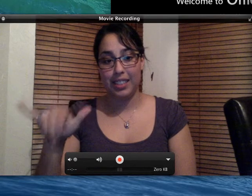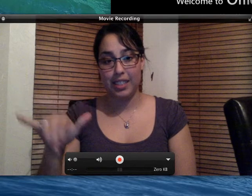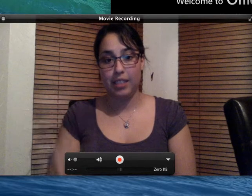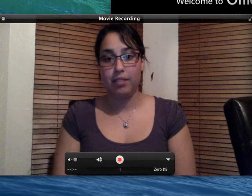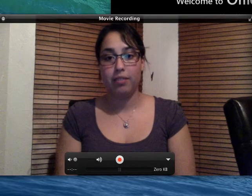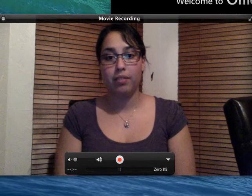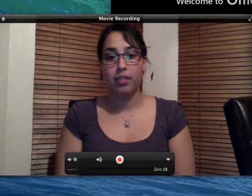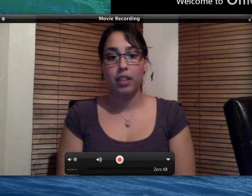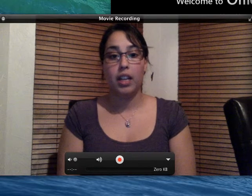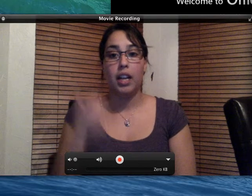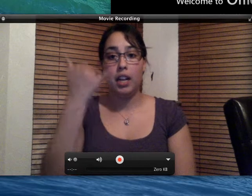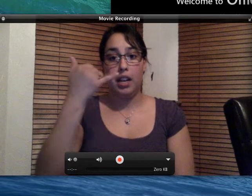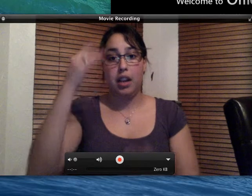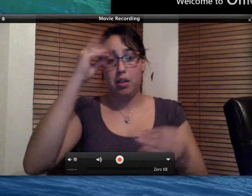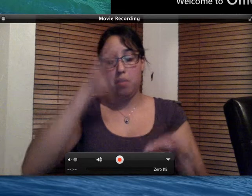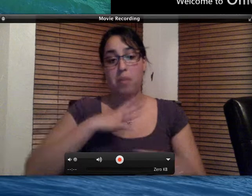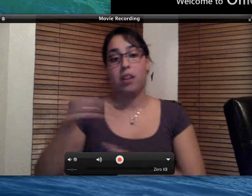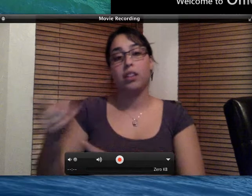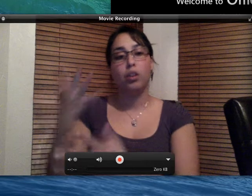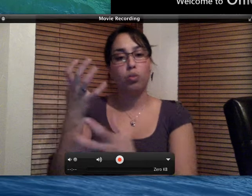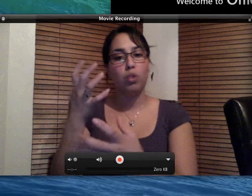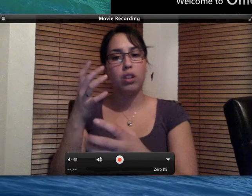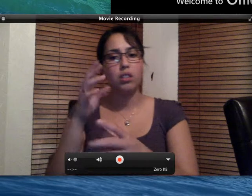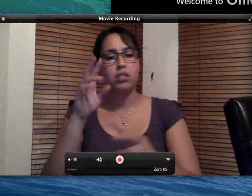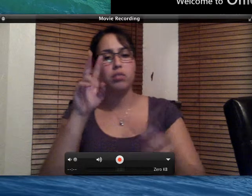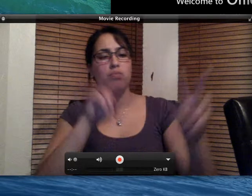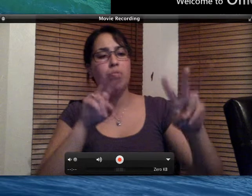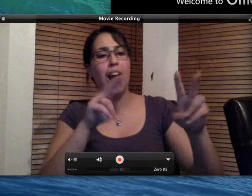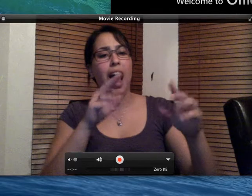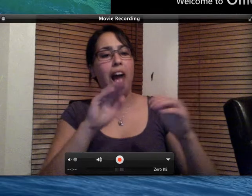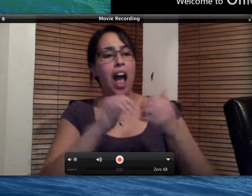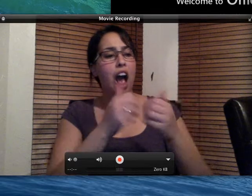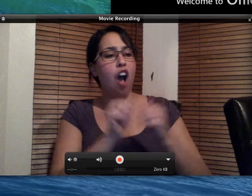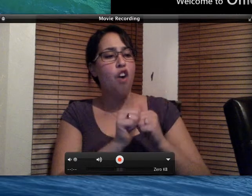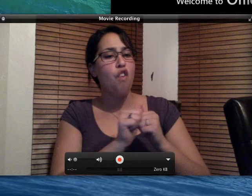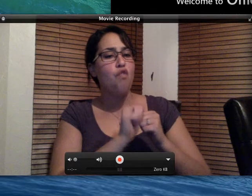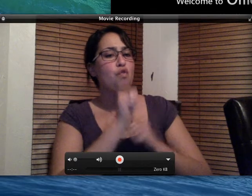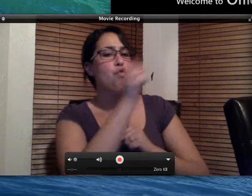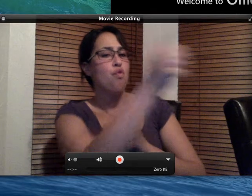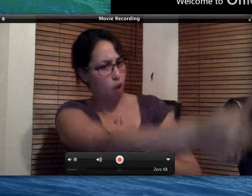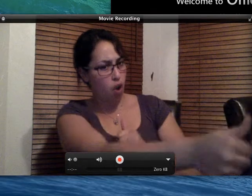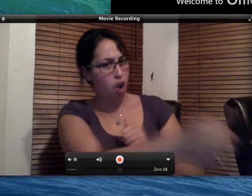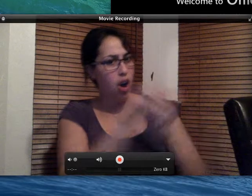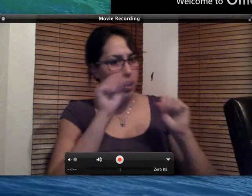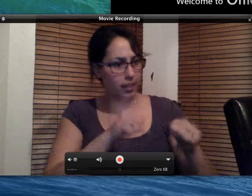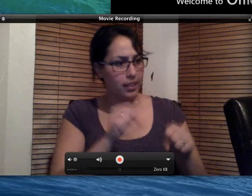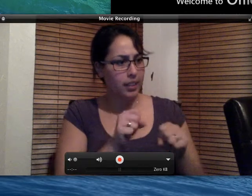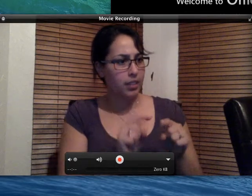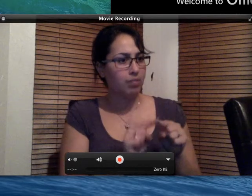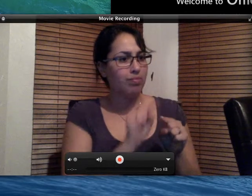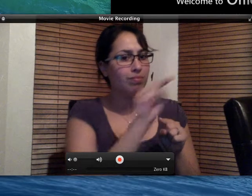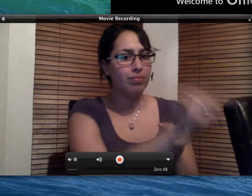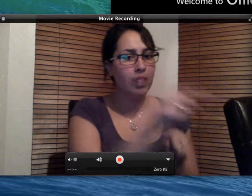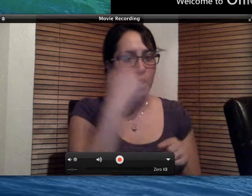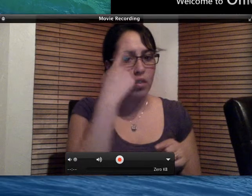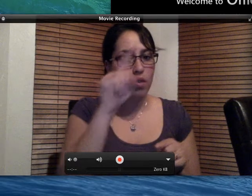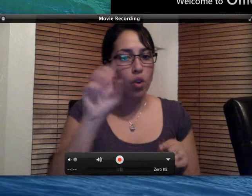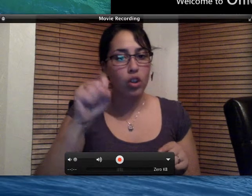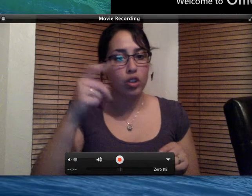by ejaculated semen. This was not idle curiosity. Dr. Kinsey